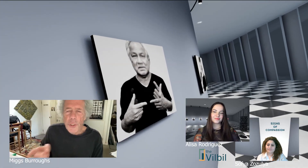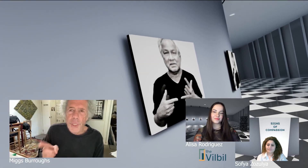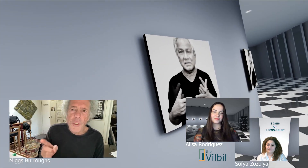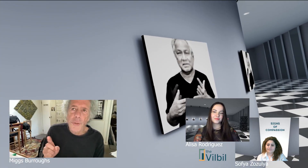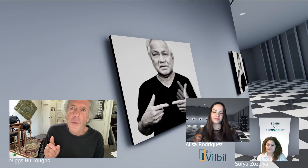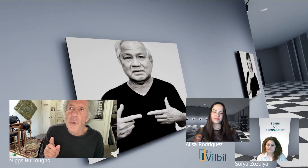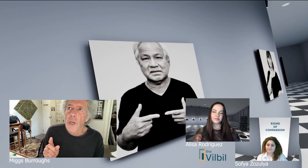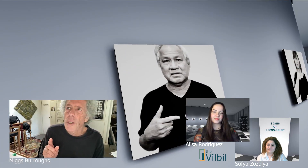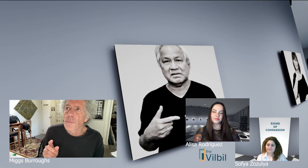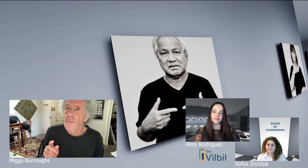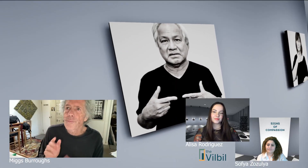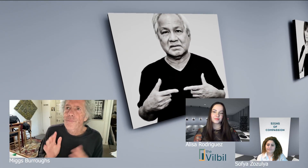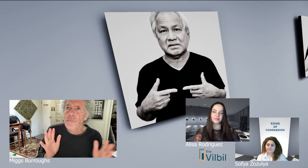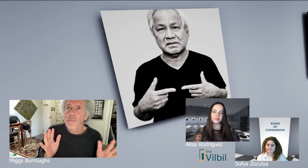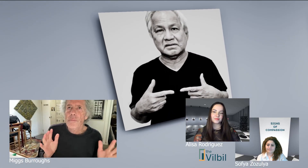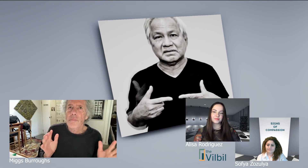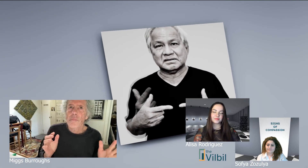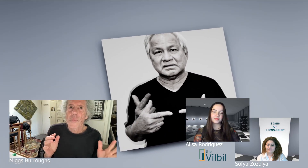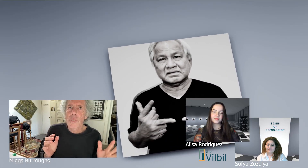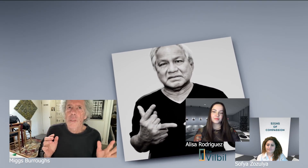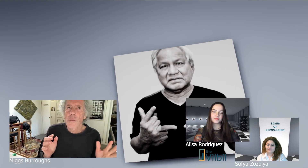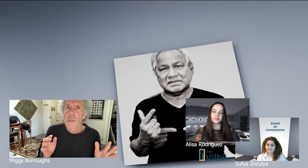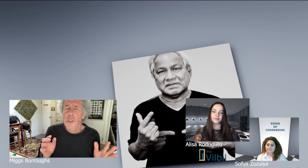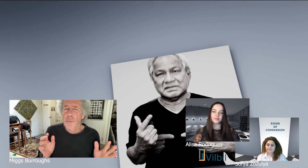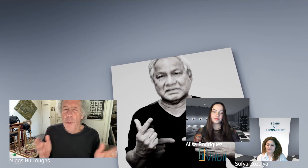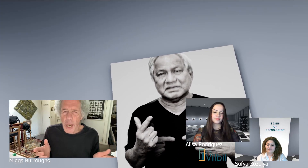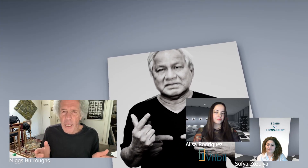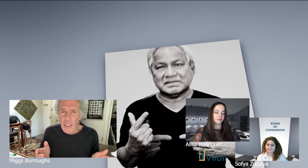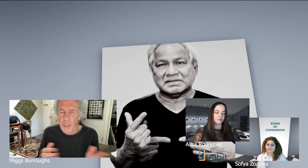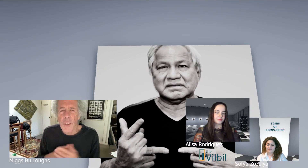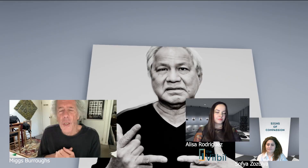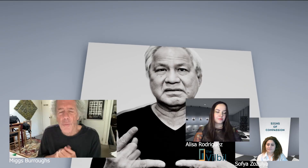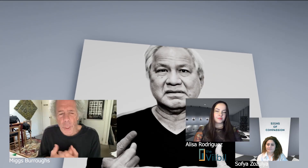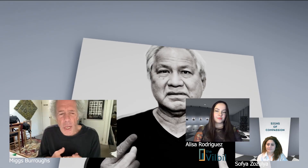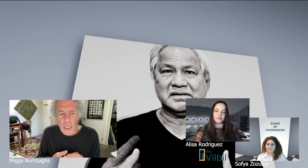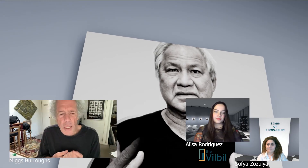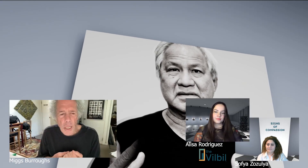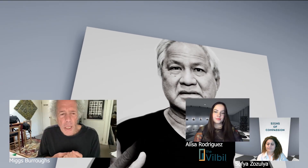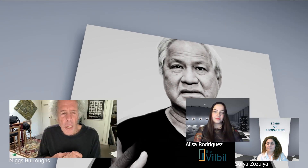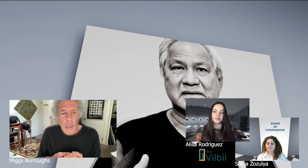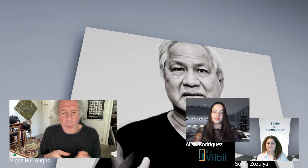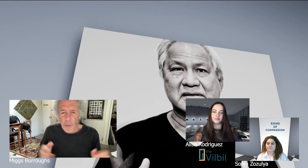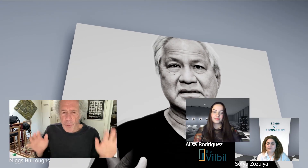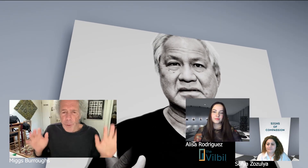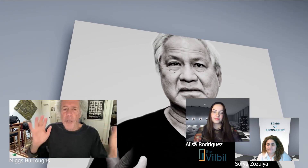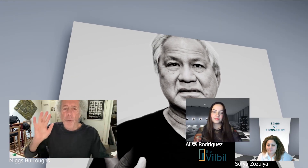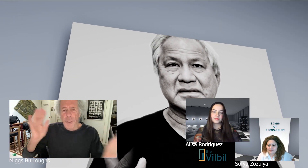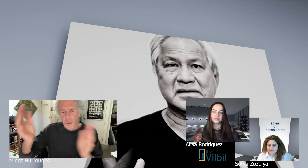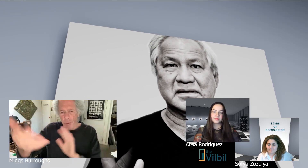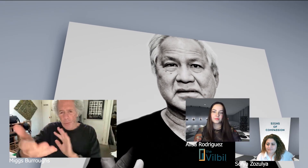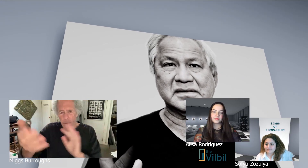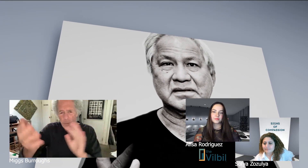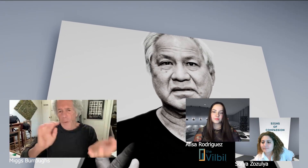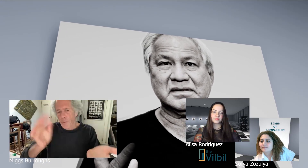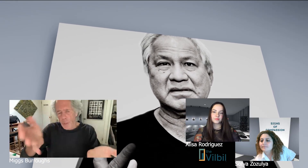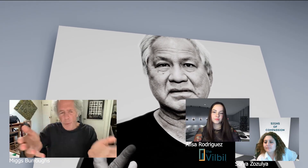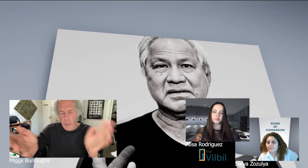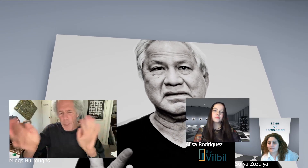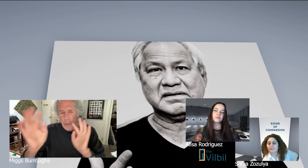been to, is it Bhutan? I think, yeah, Bhutan, where they have prayer wheels. You probably read about it